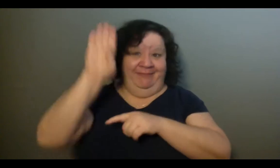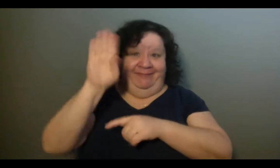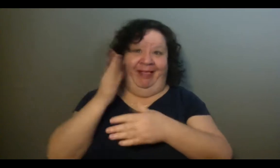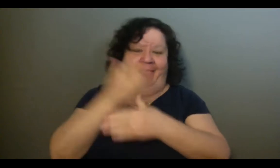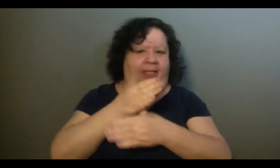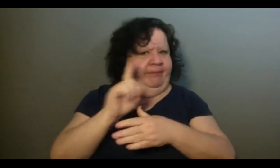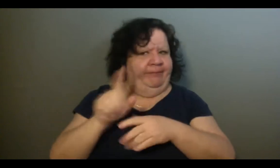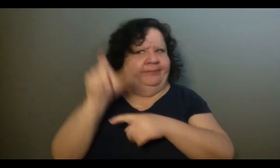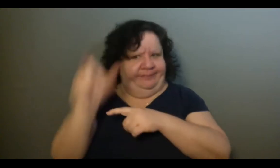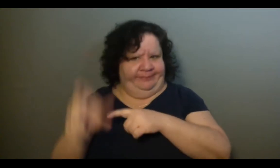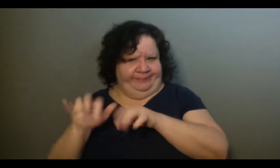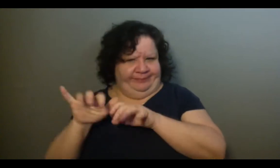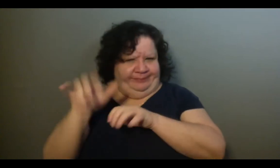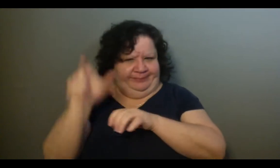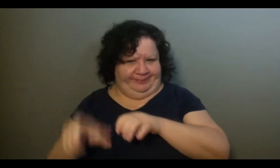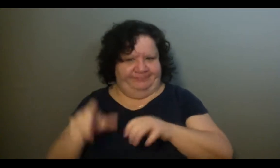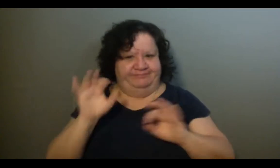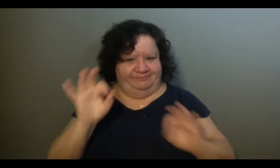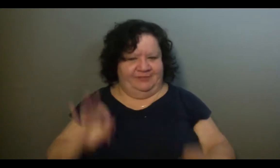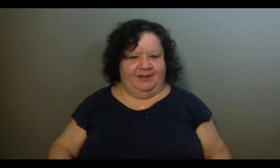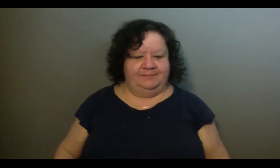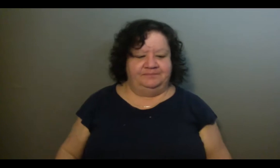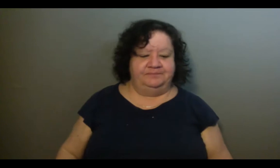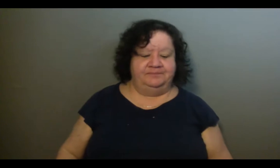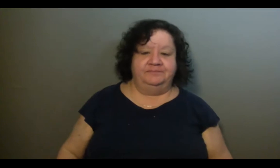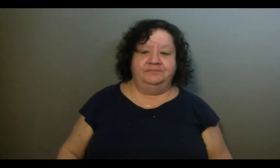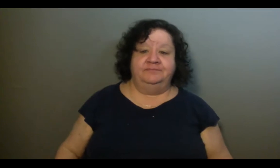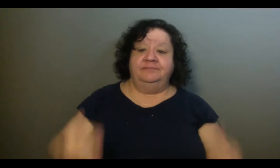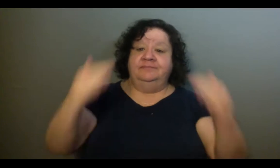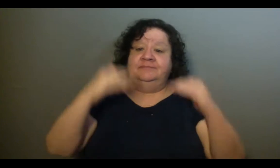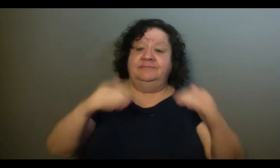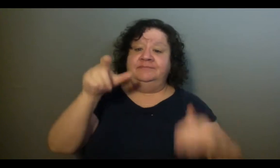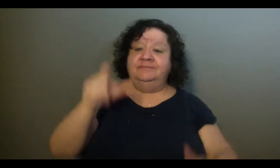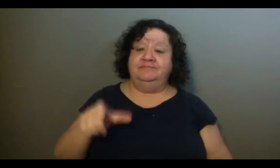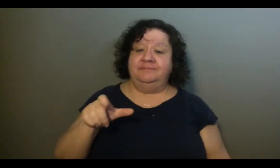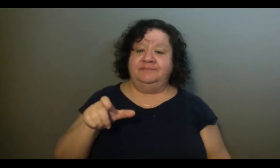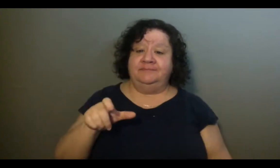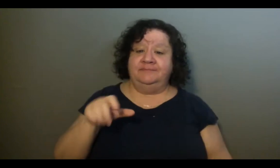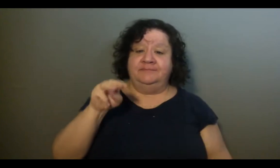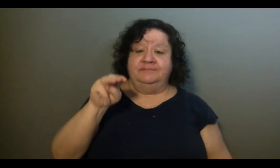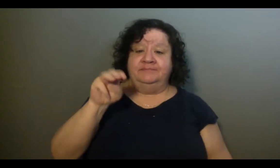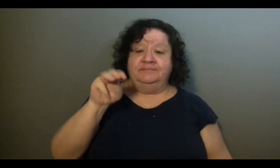Ms. Amin, and I will apologize in advance if I butchered your second name, Ms. Amin.